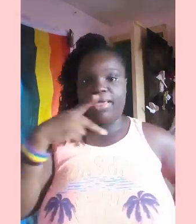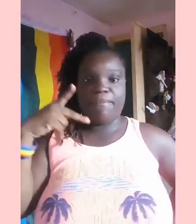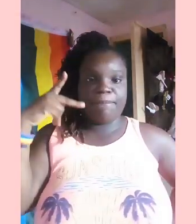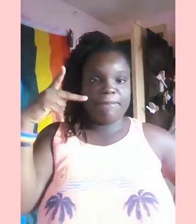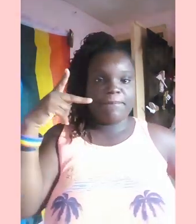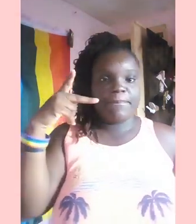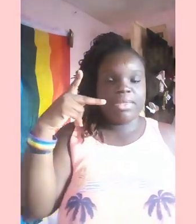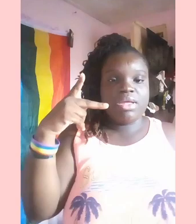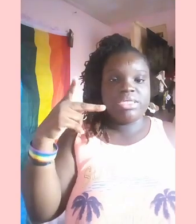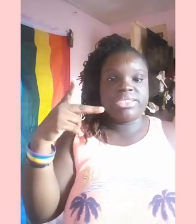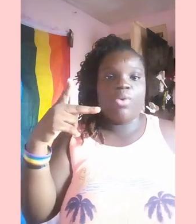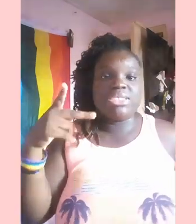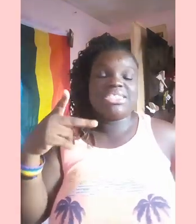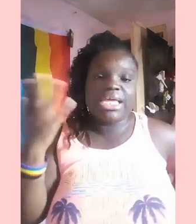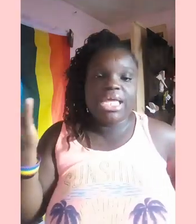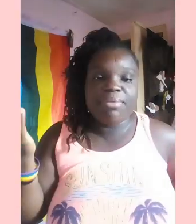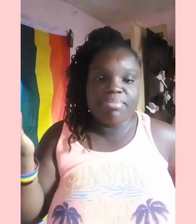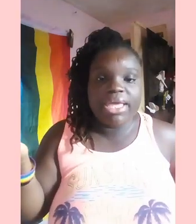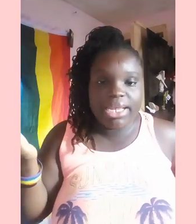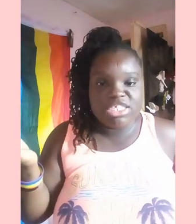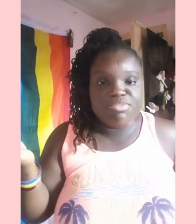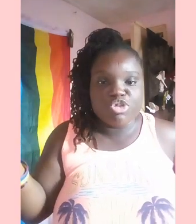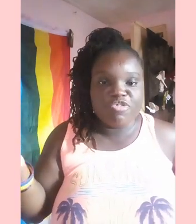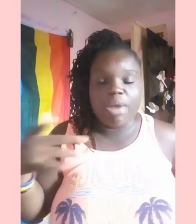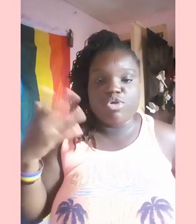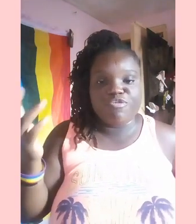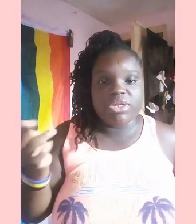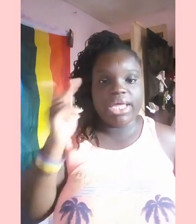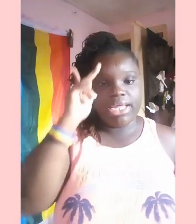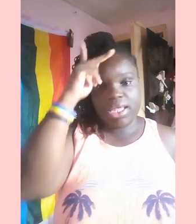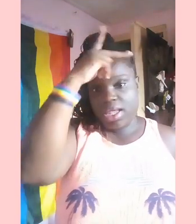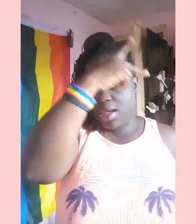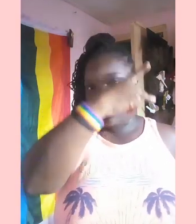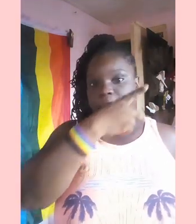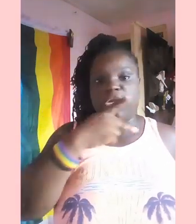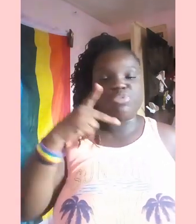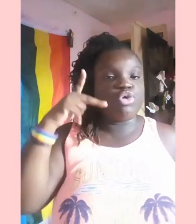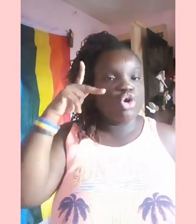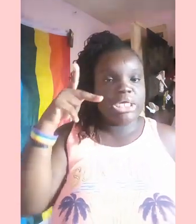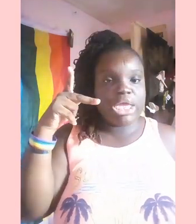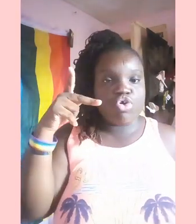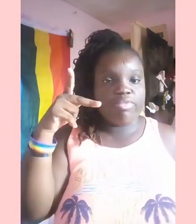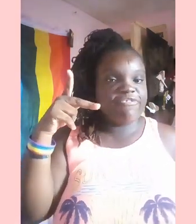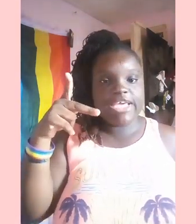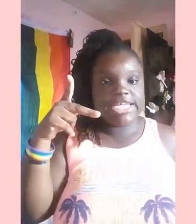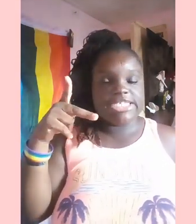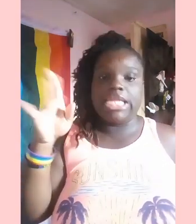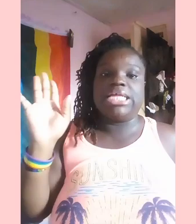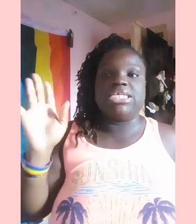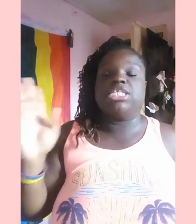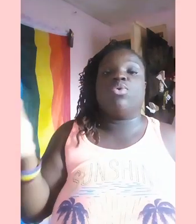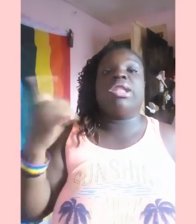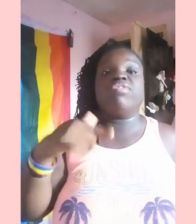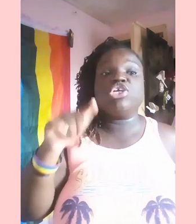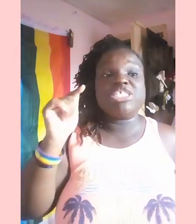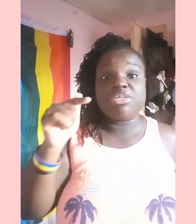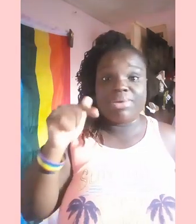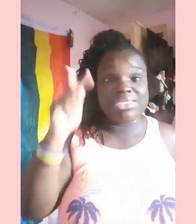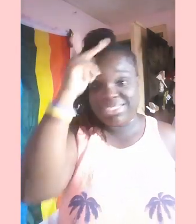name. So I wanted to say Kelly is beautiful, or beautiful Kelly. I just bring on the K on my face, and that's it. So whenever you see somebody